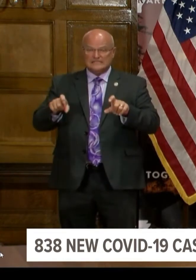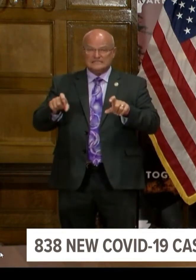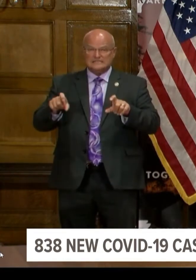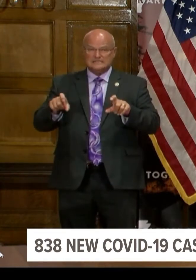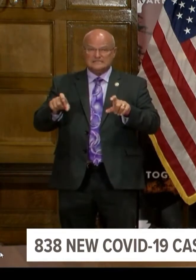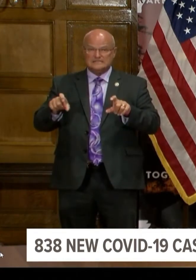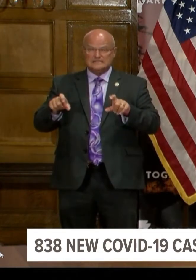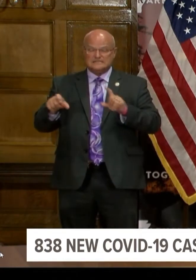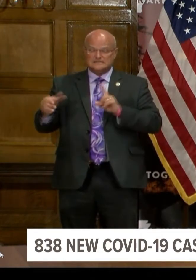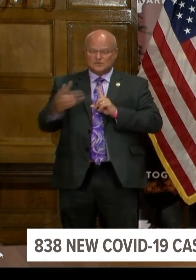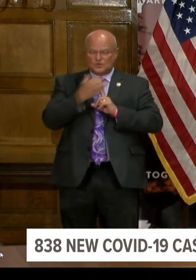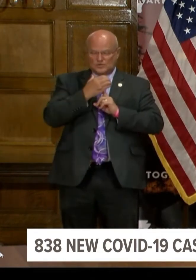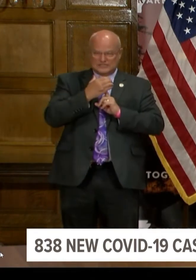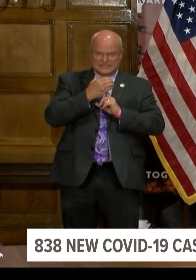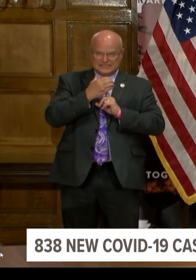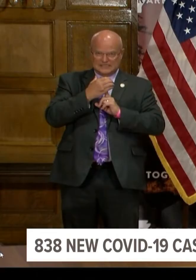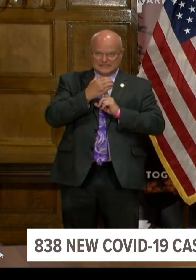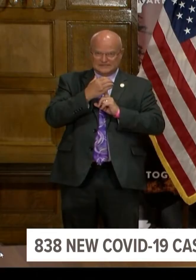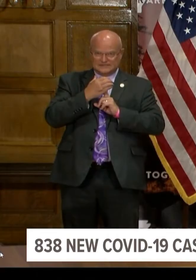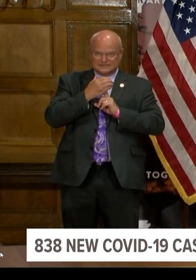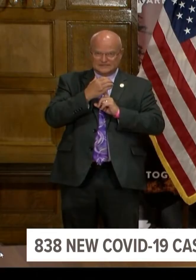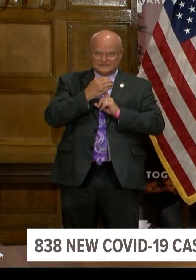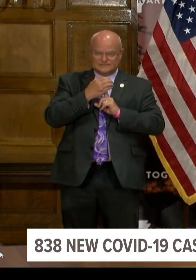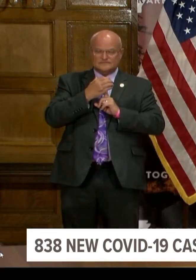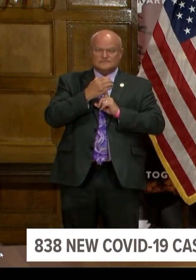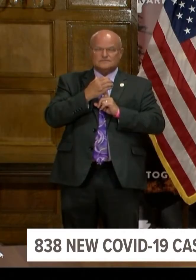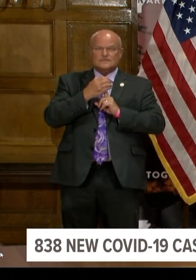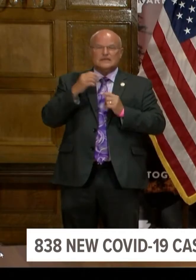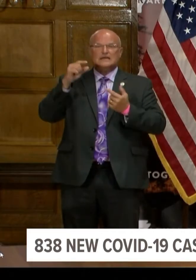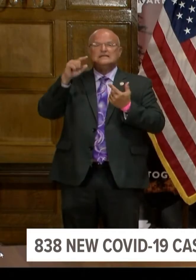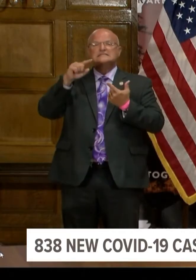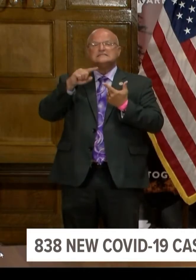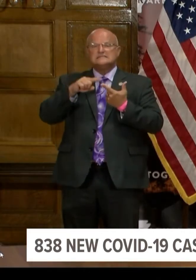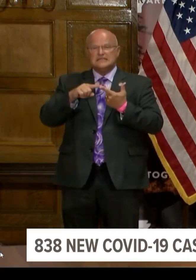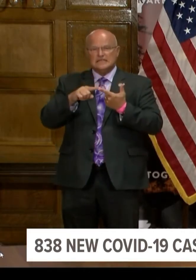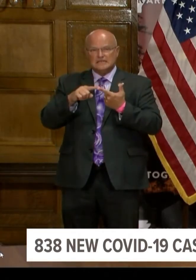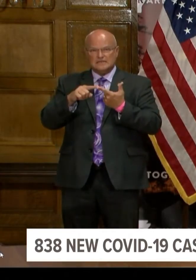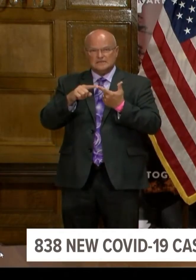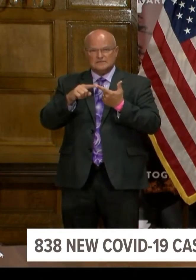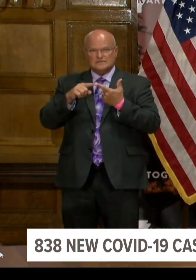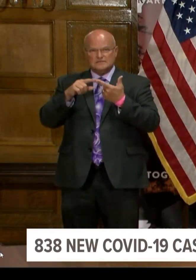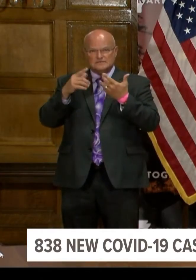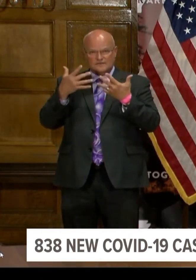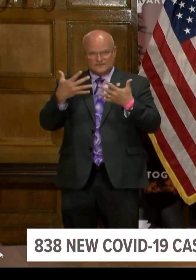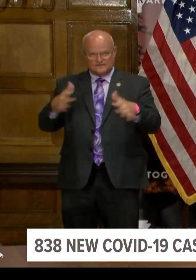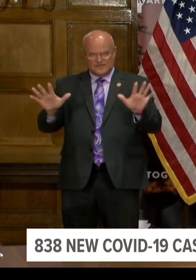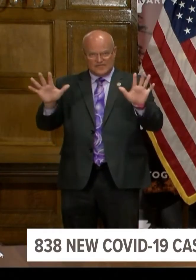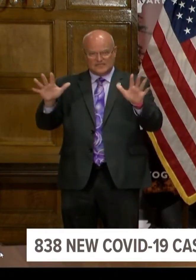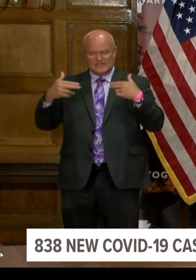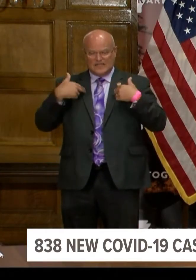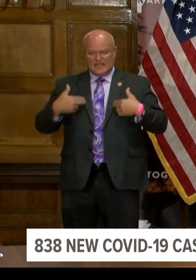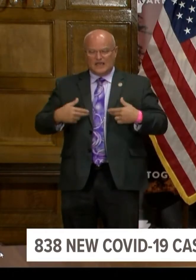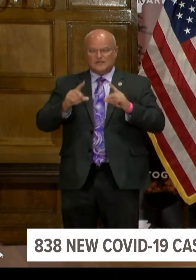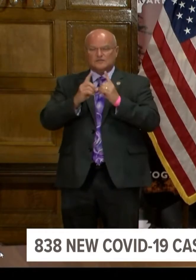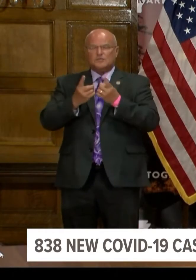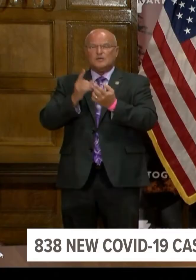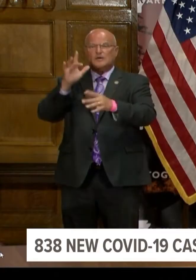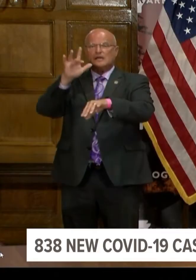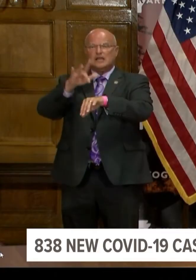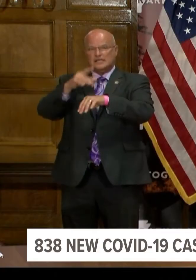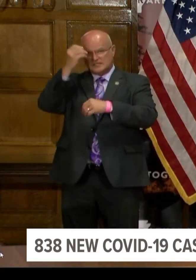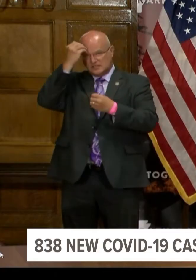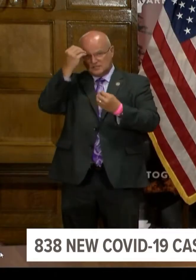test, maintain quarantine, isolation until you are contacted by the health department with that